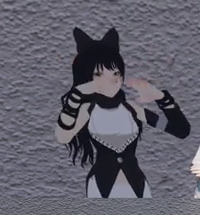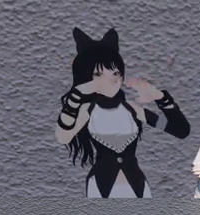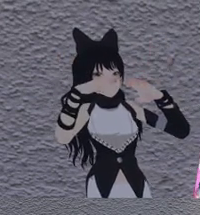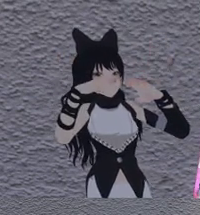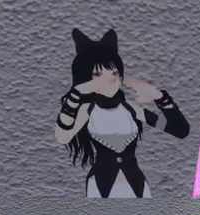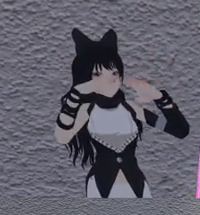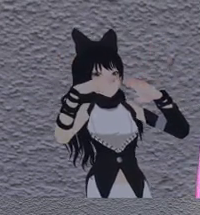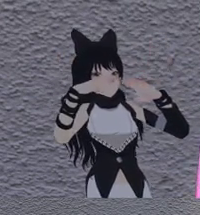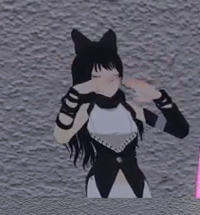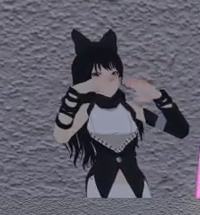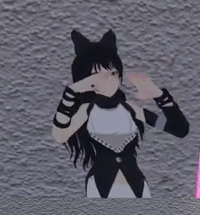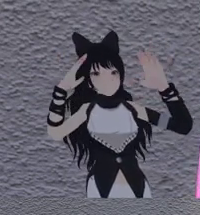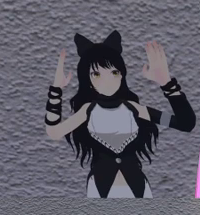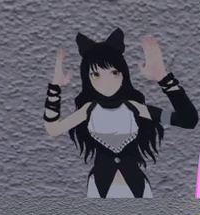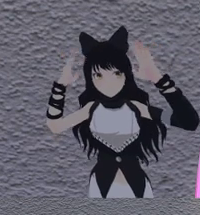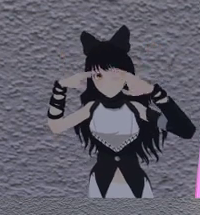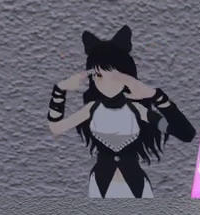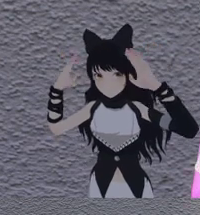Trouble.